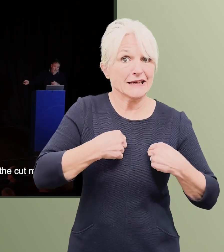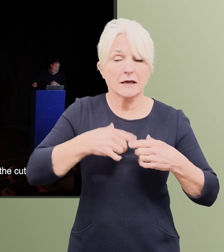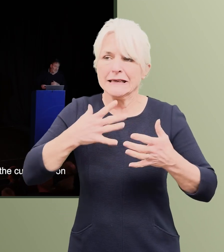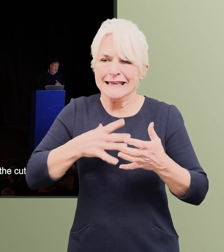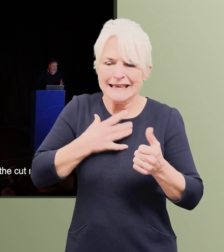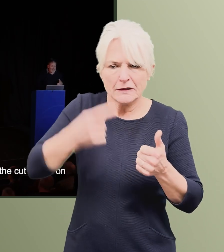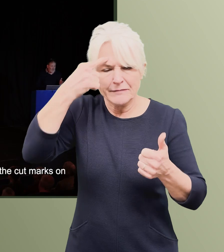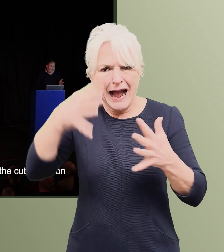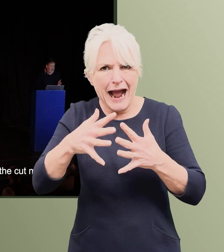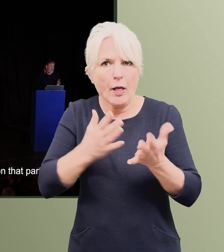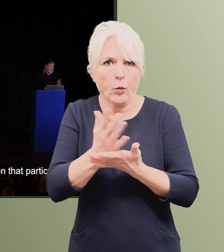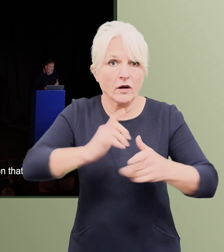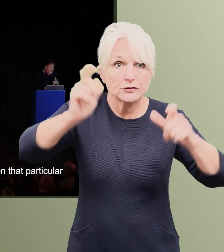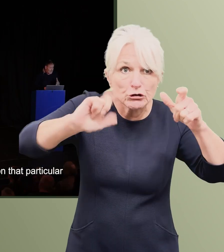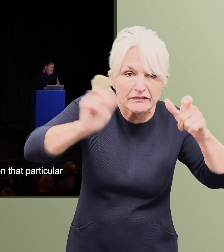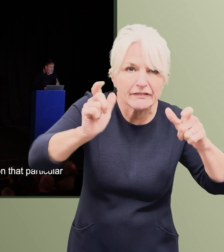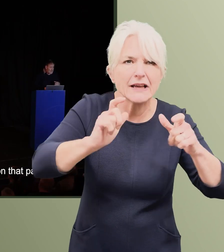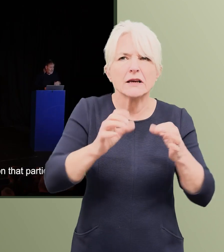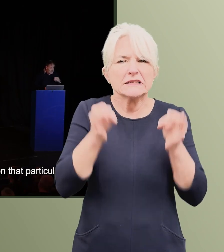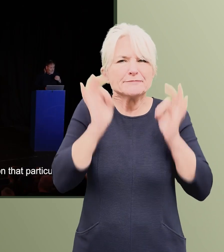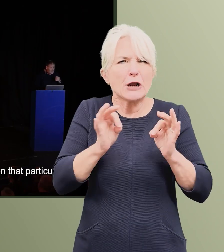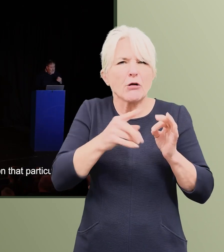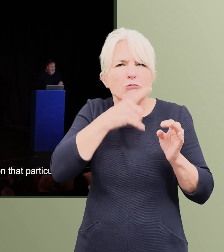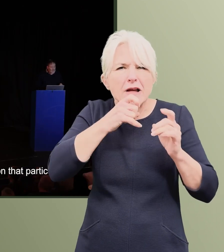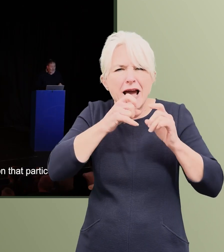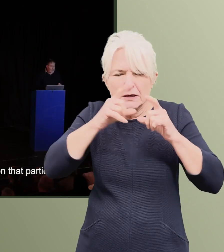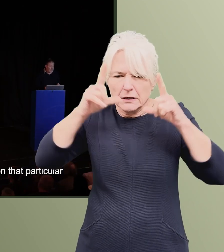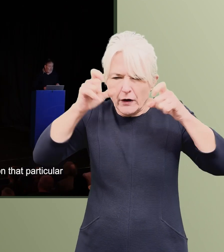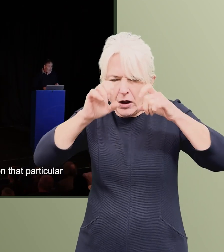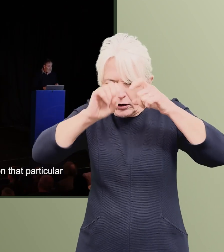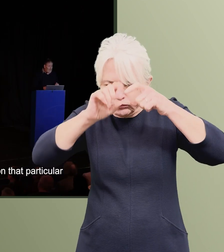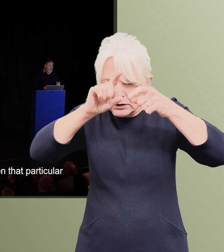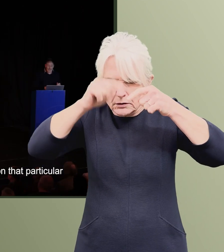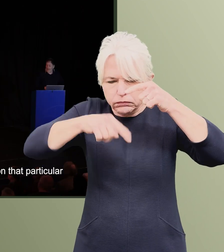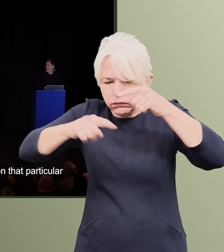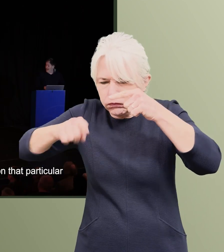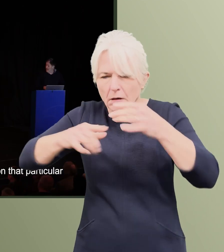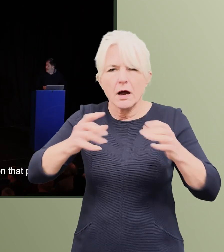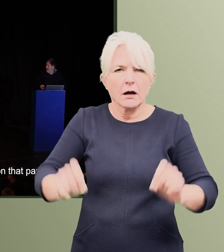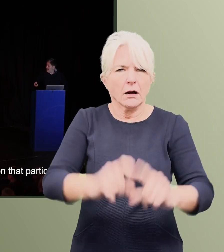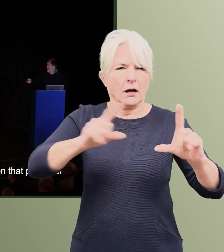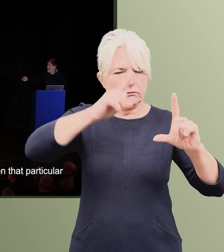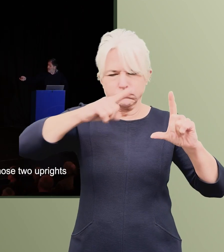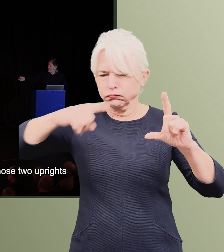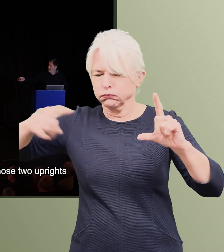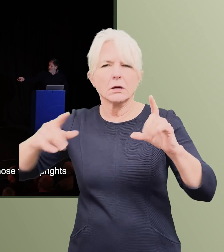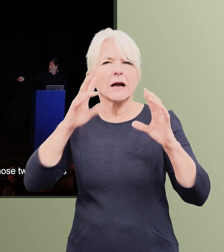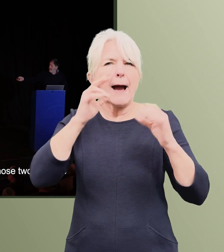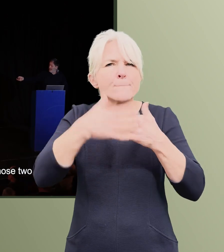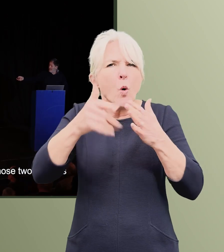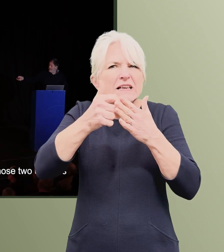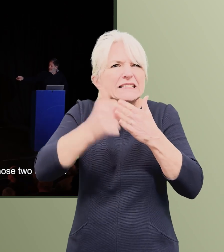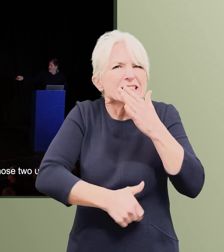the cut marks on there. We counted around about 75 plus. So there's a lot of things going on there on that particular panel. And as I said to you